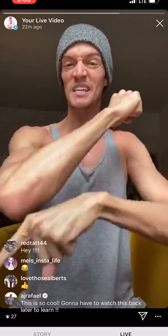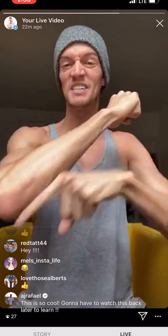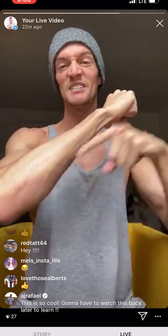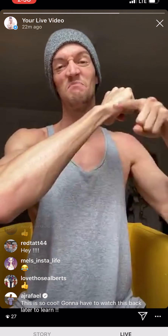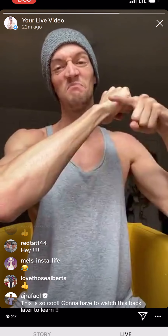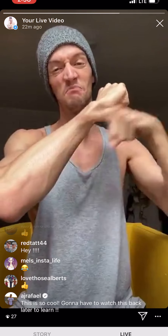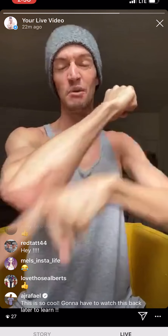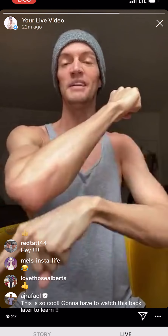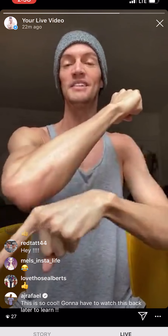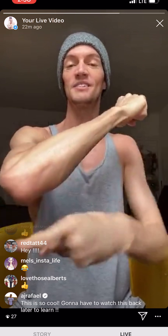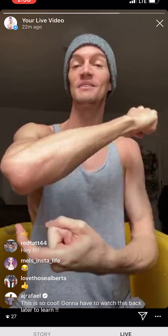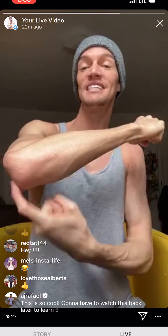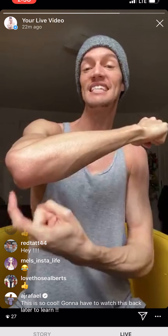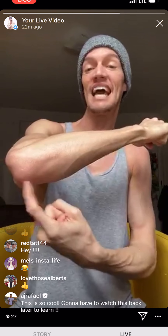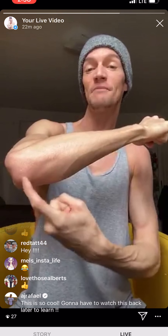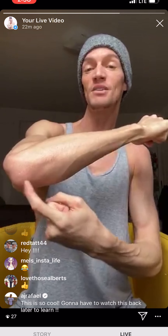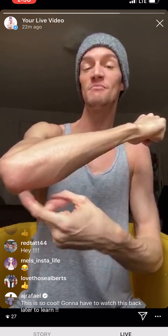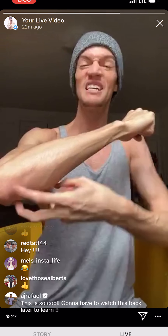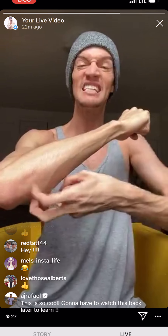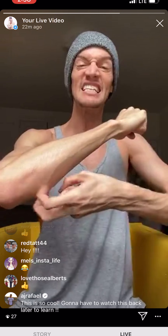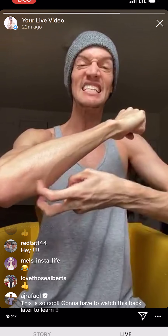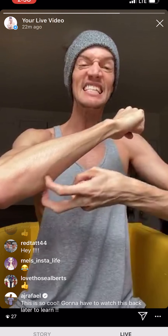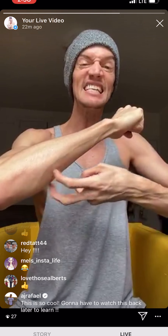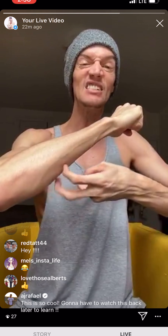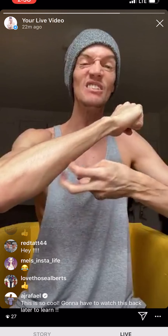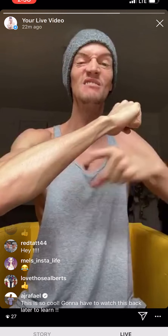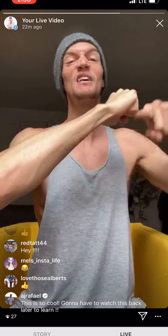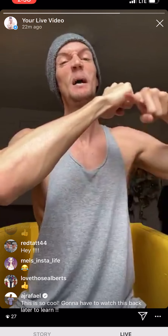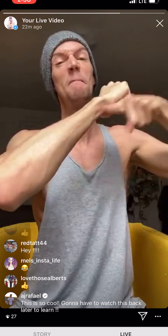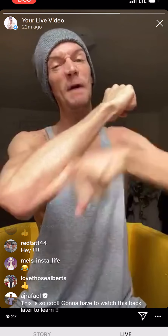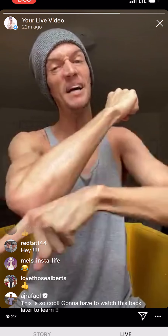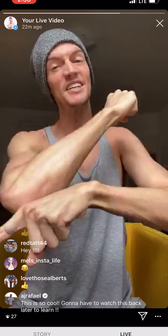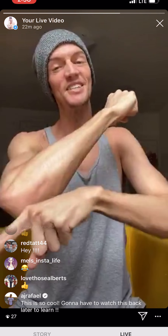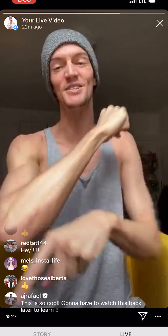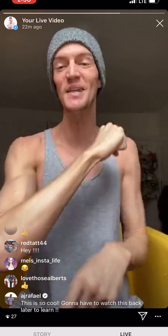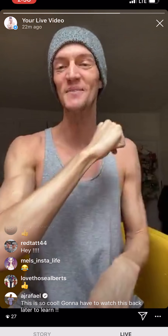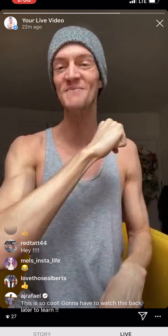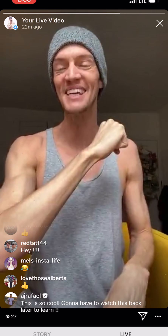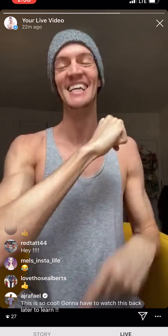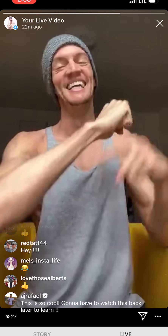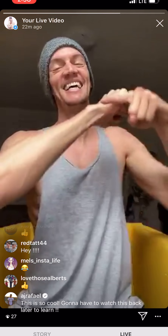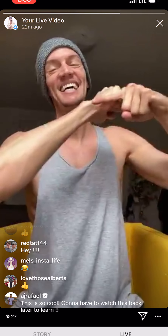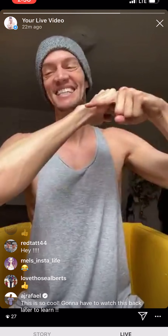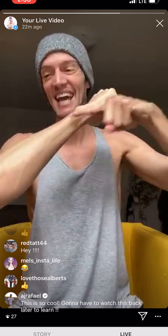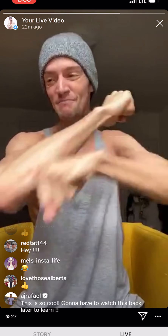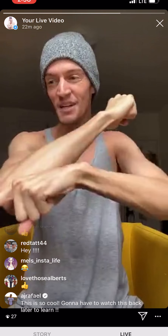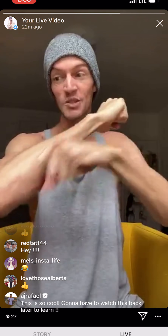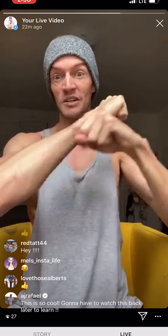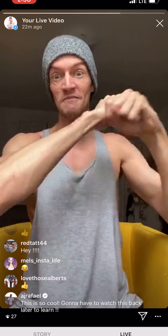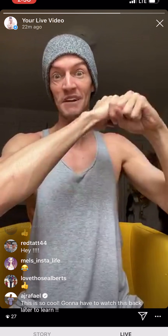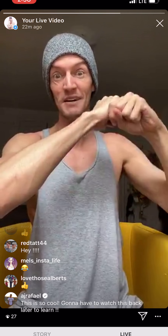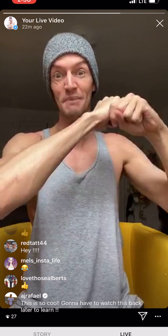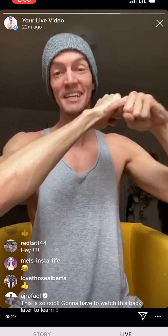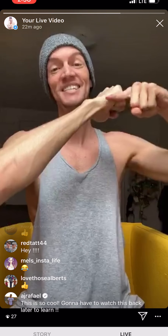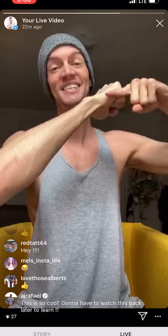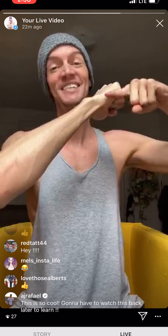Punish. Punish. To tempt. To steal. Punish. Do that with me. Tempt. I'm sorry. Uh, punish. Show